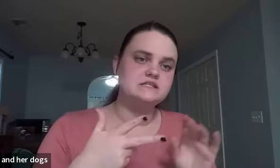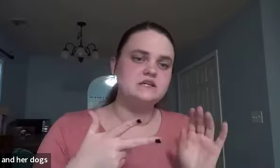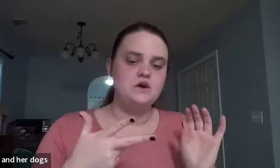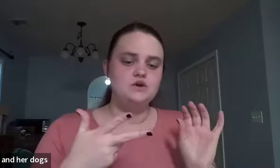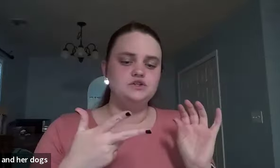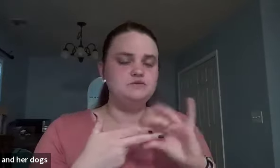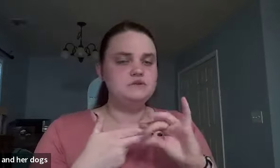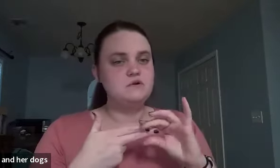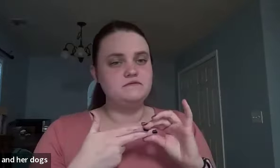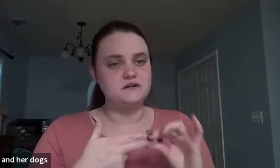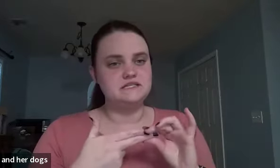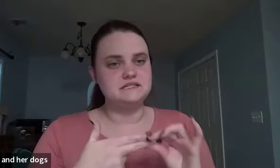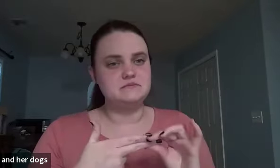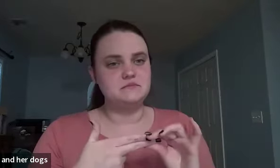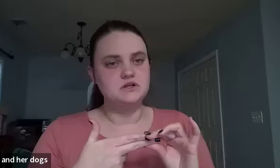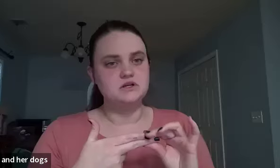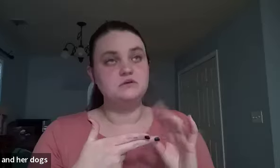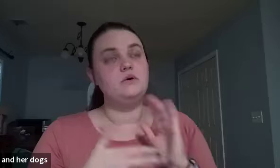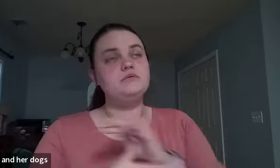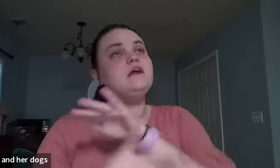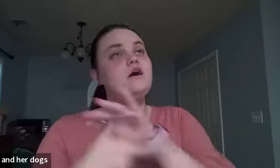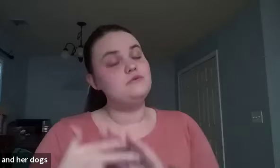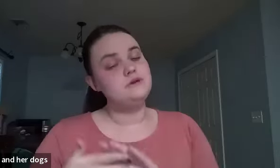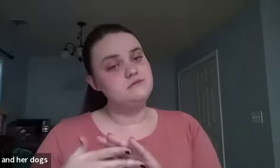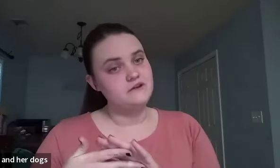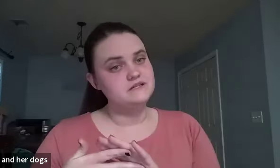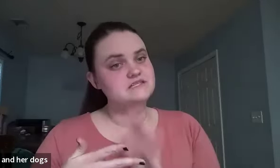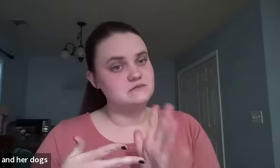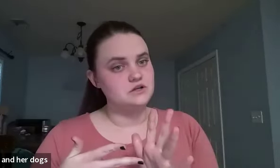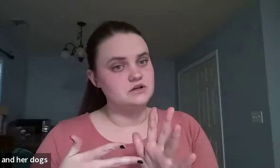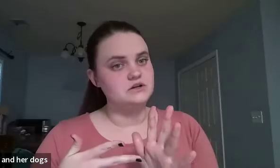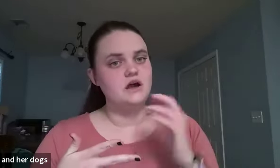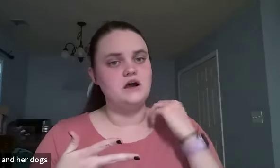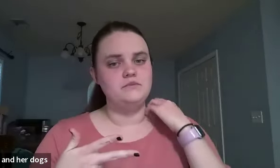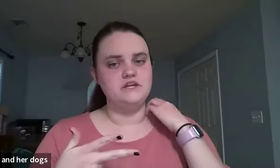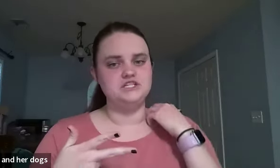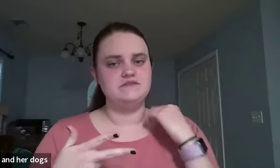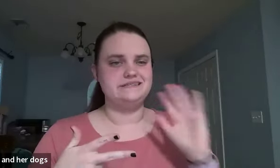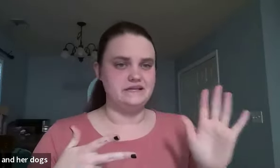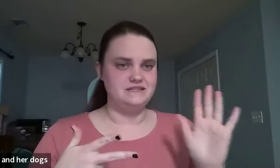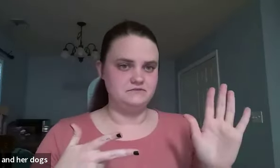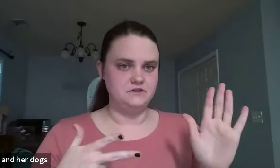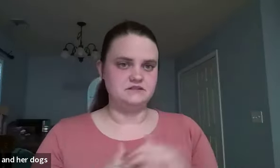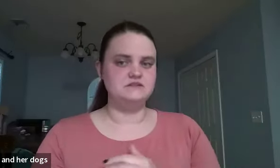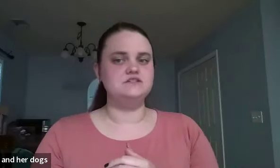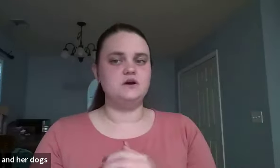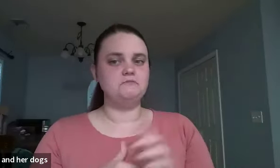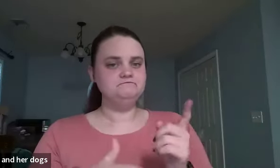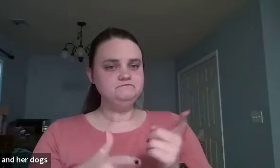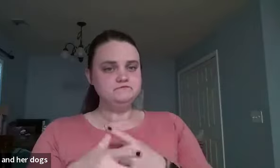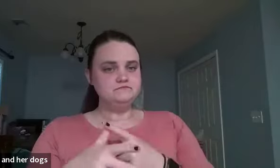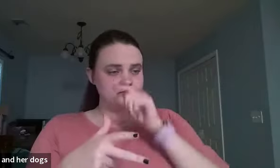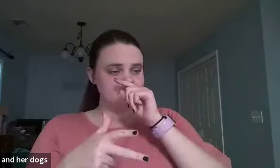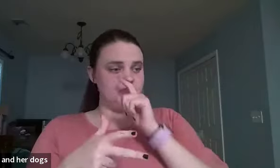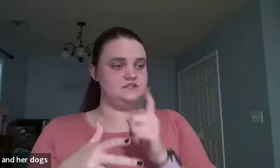ways. Two of them are very similar. Well, really all three of them are very similar. They just have a slight difference. So,